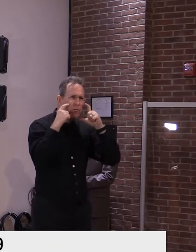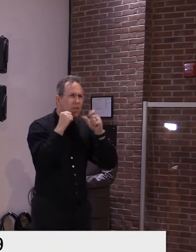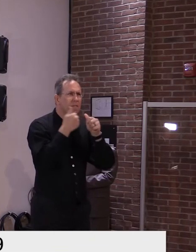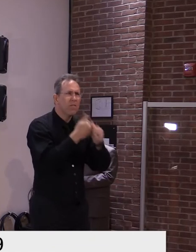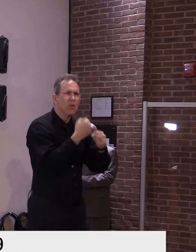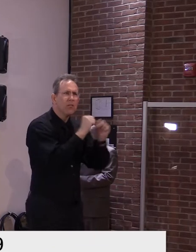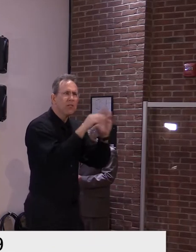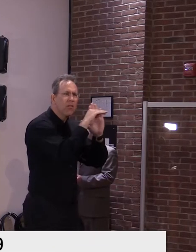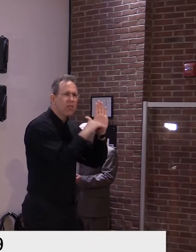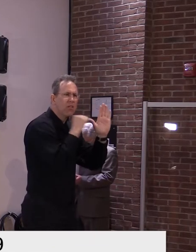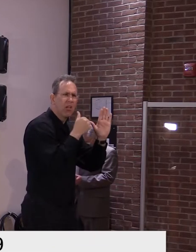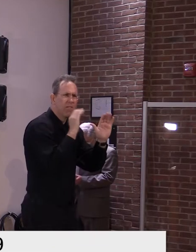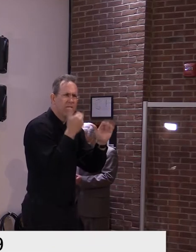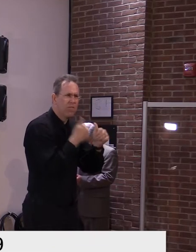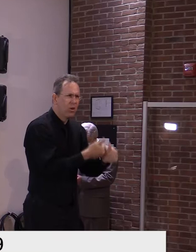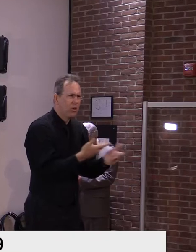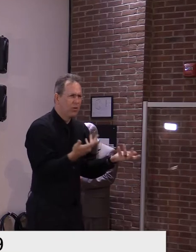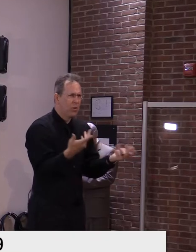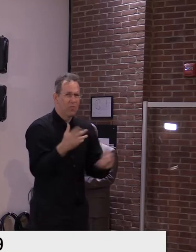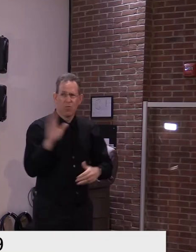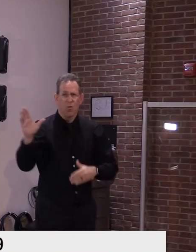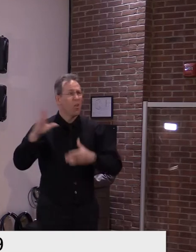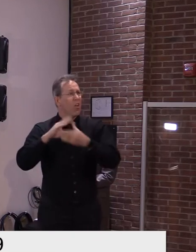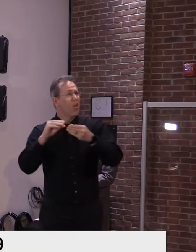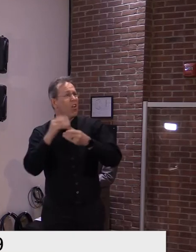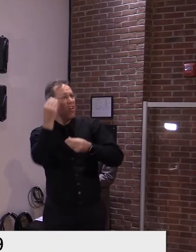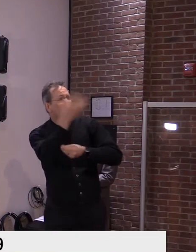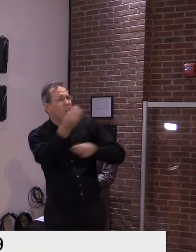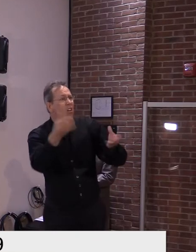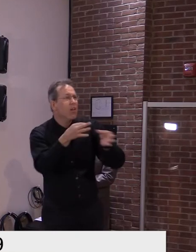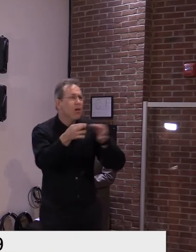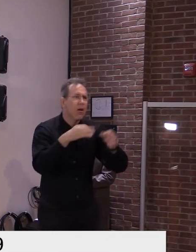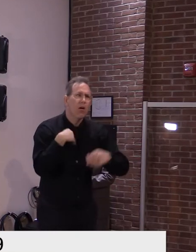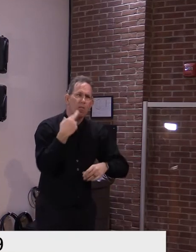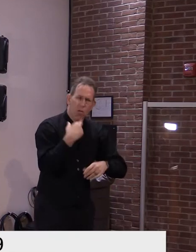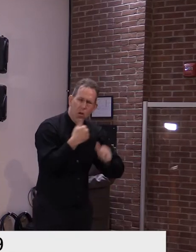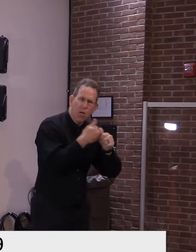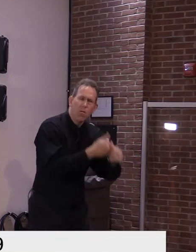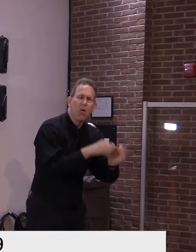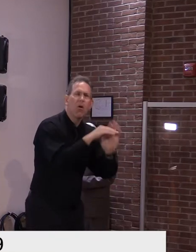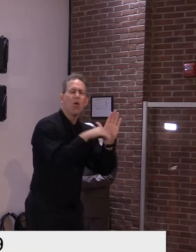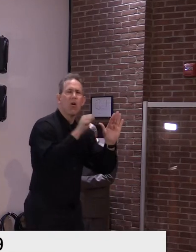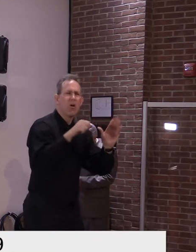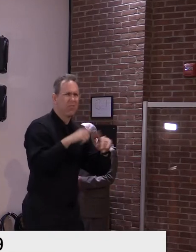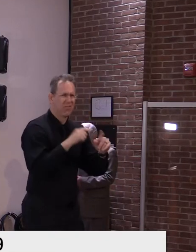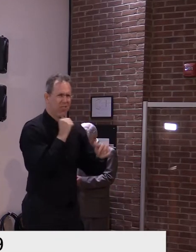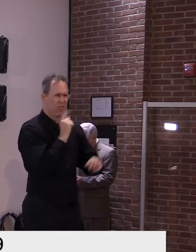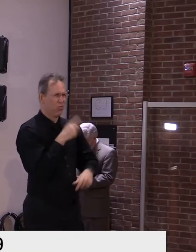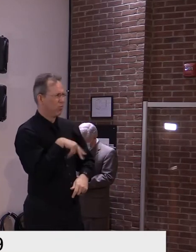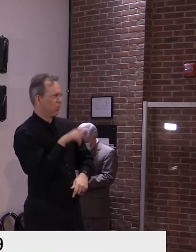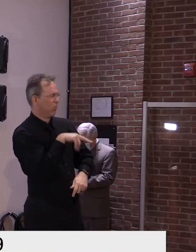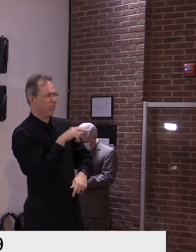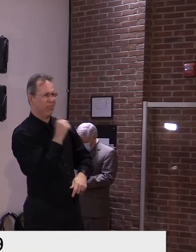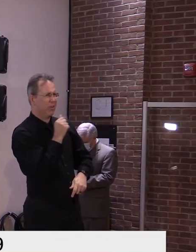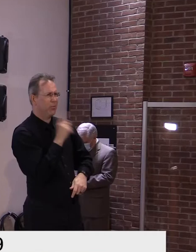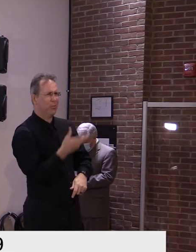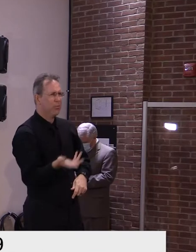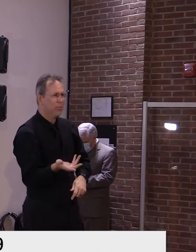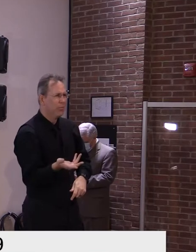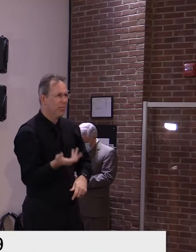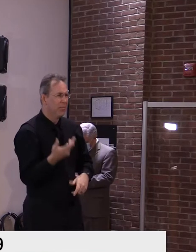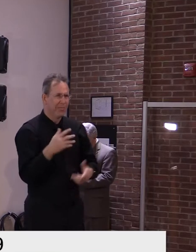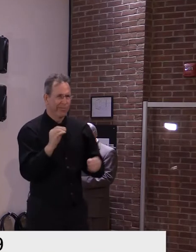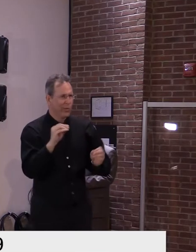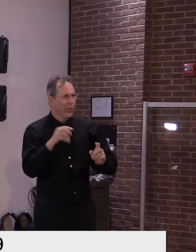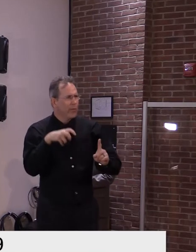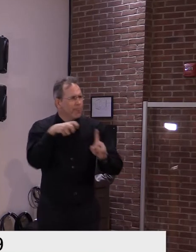eating? You know, this seems to be something that is not restricted to one restaurant, but all across the state, where we're